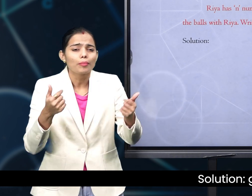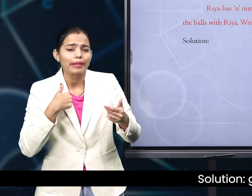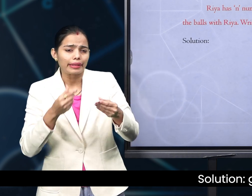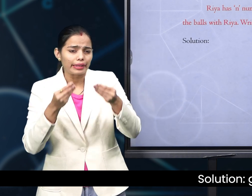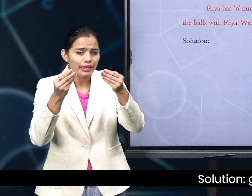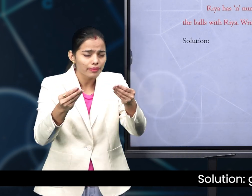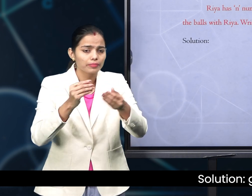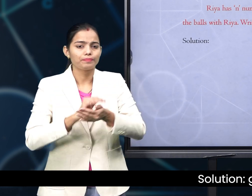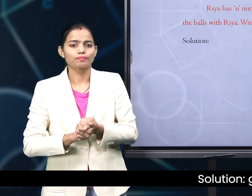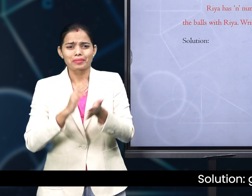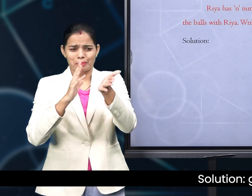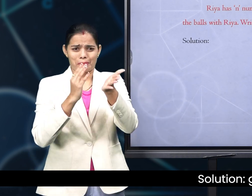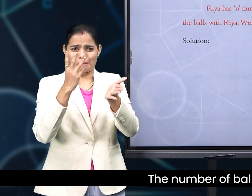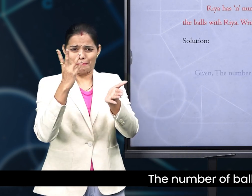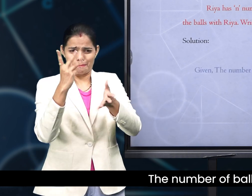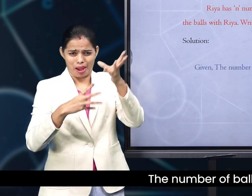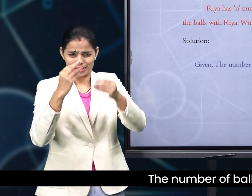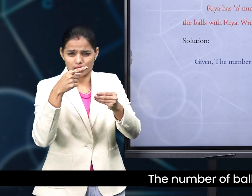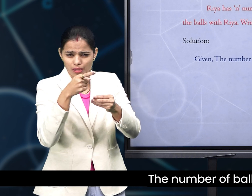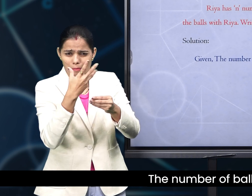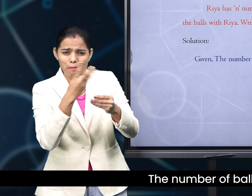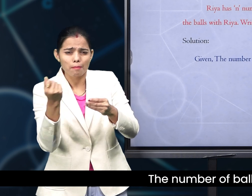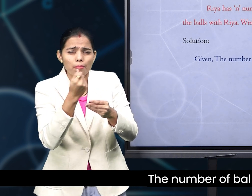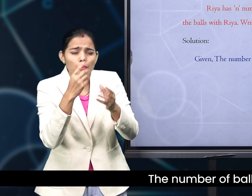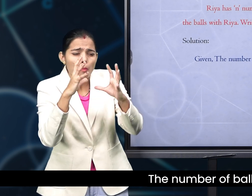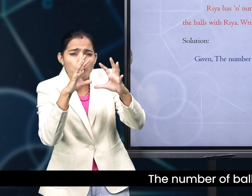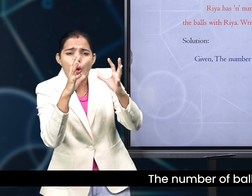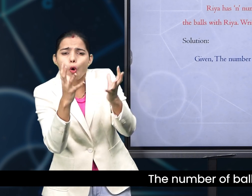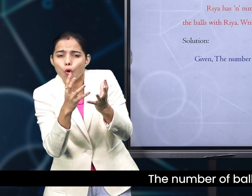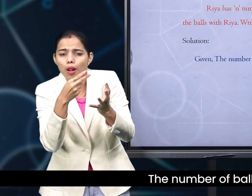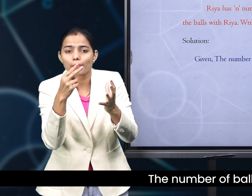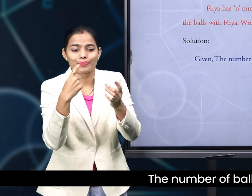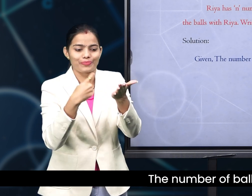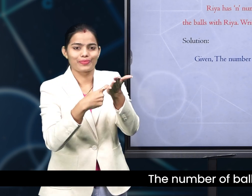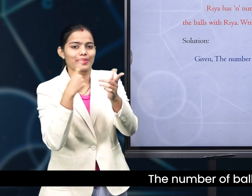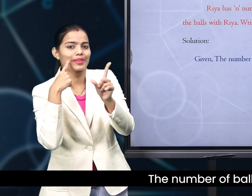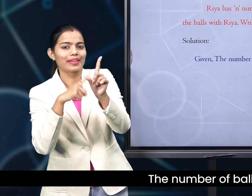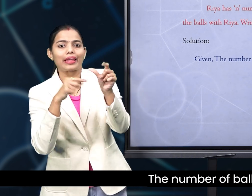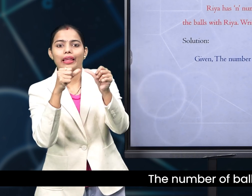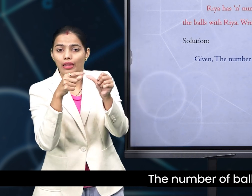Solution: given. The number of balls Riya has is equal to n.